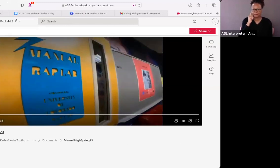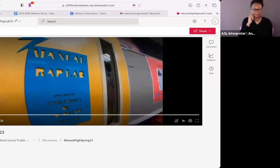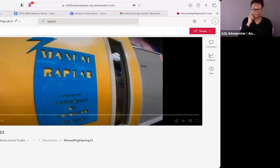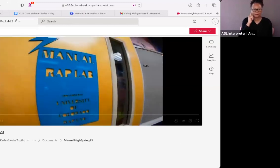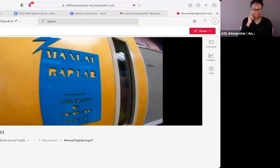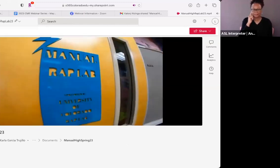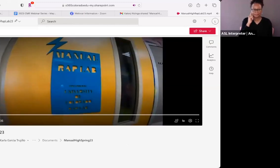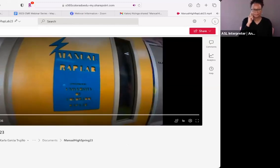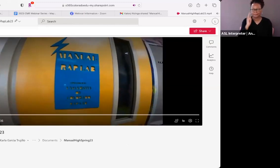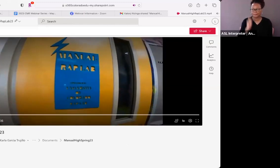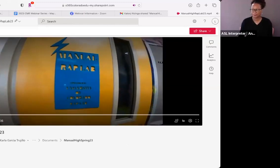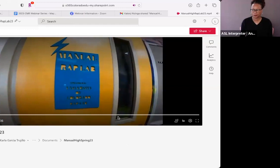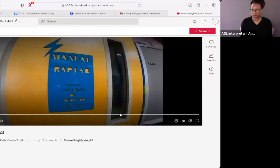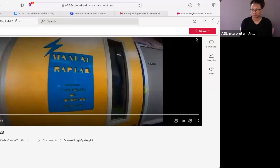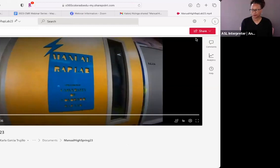No.